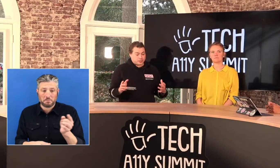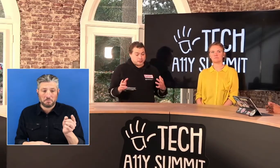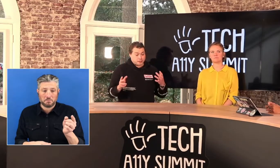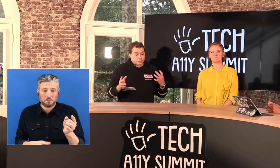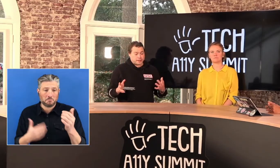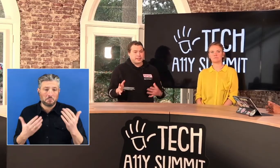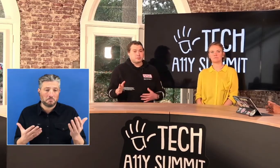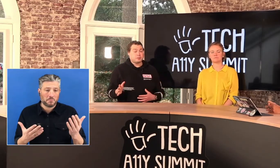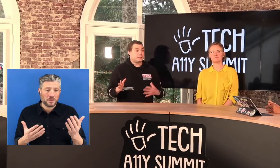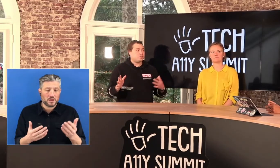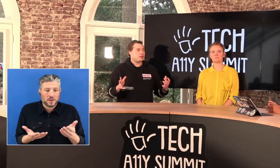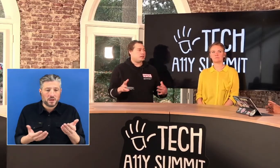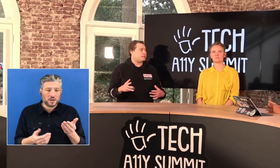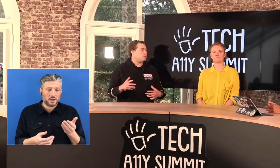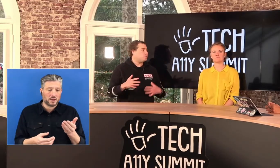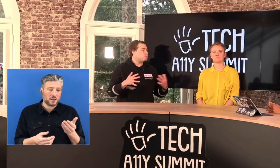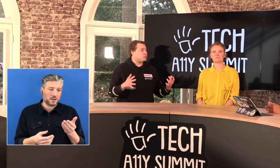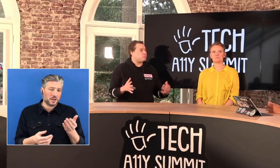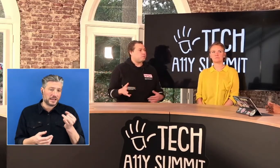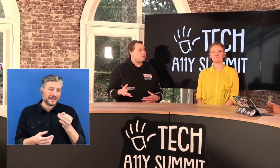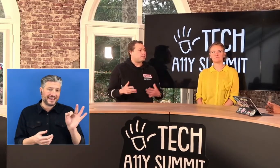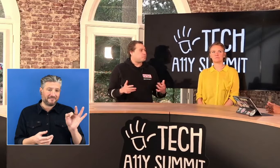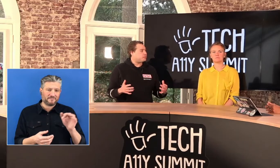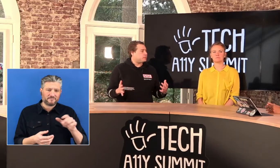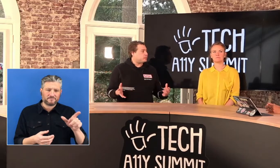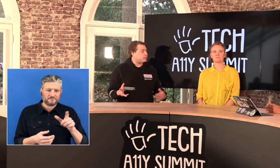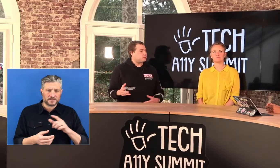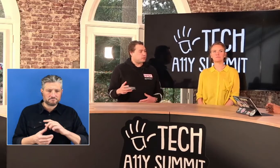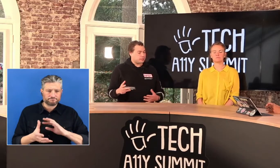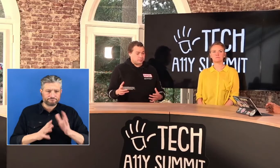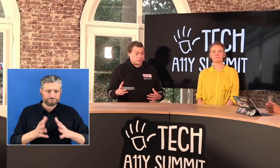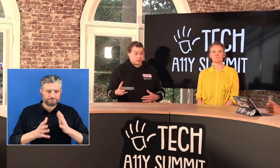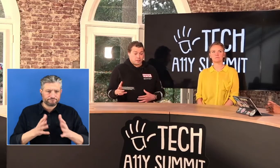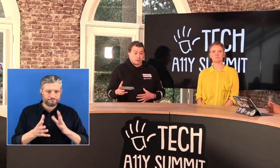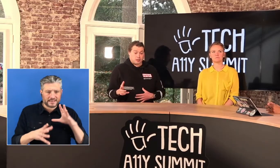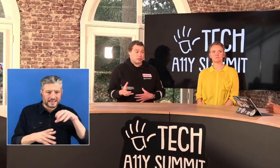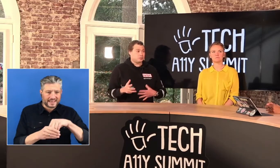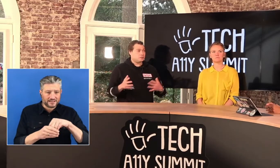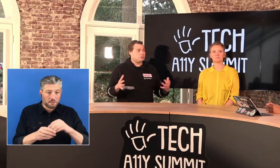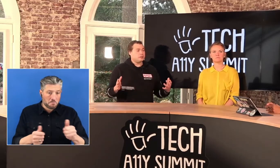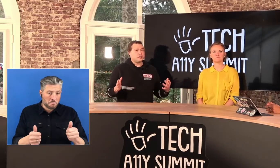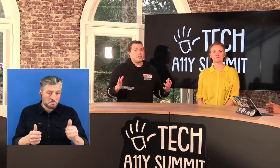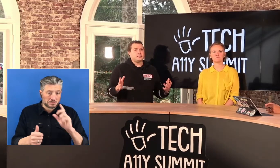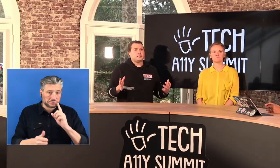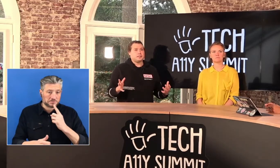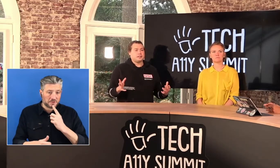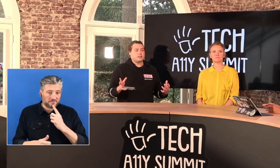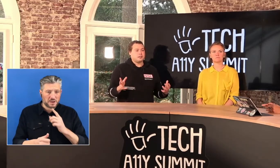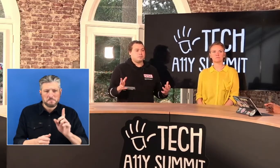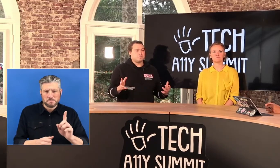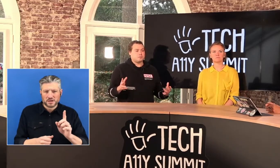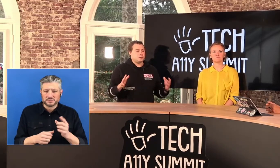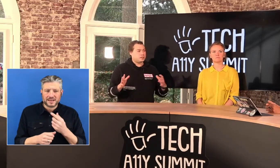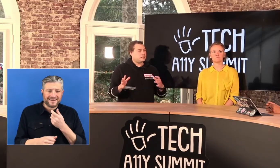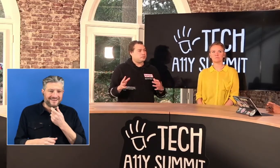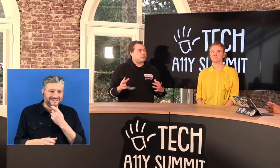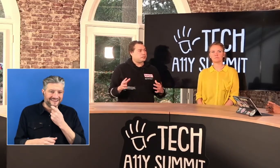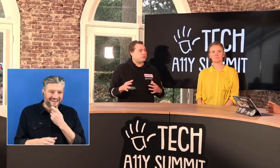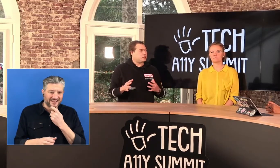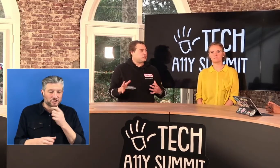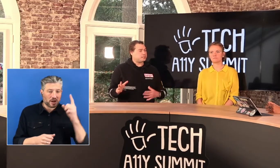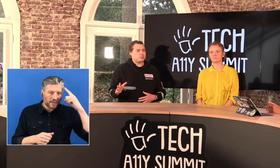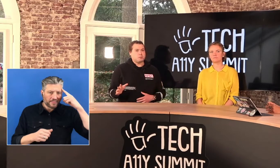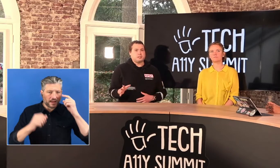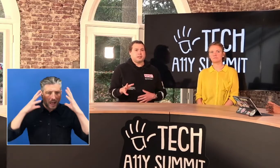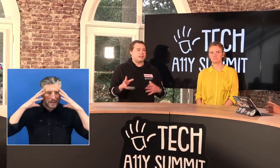perfectly English, but if you are, I think most people, for example, in the Netherlands who are deaf, are not doing English. I think for all devices,